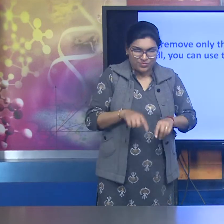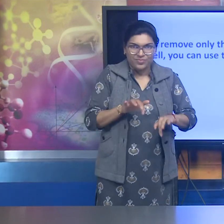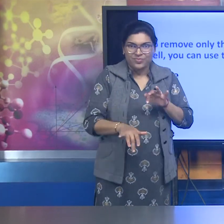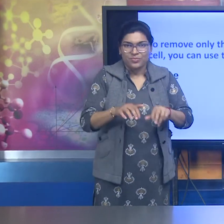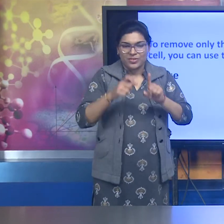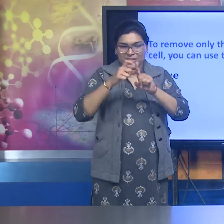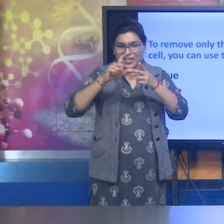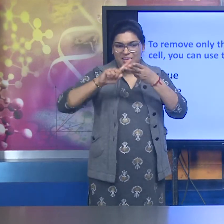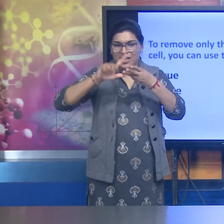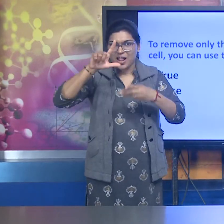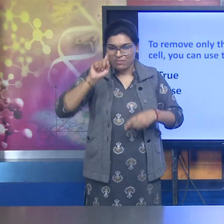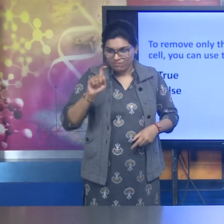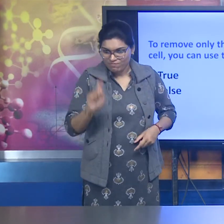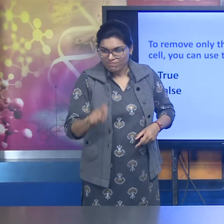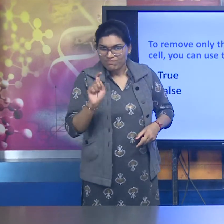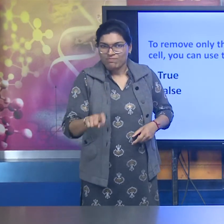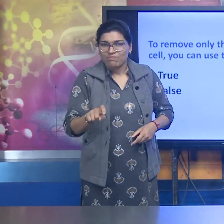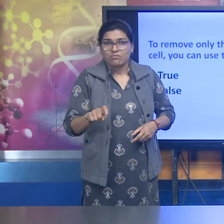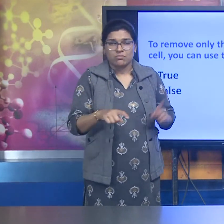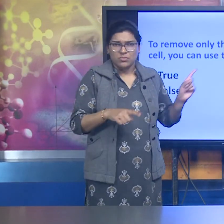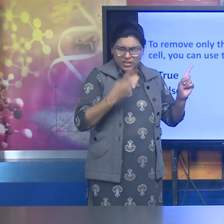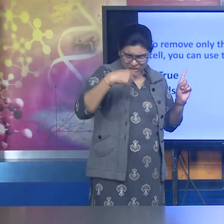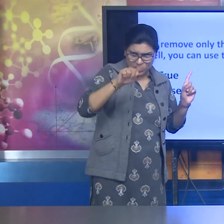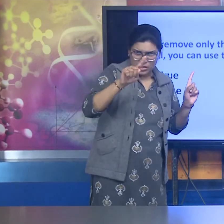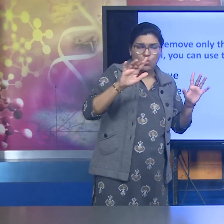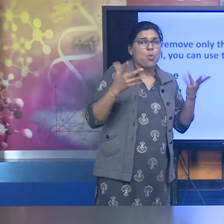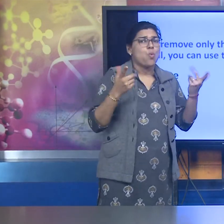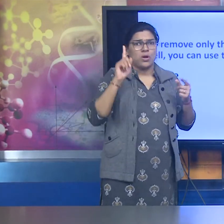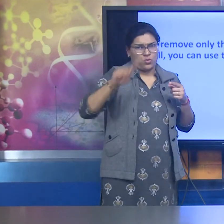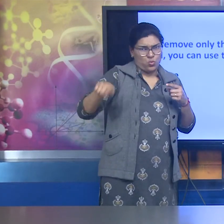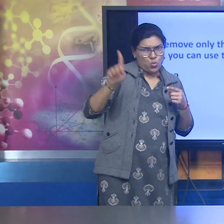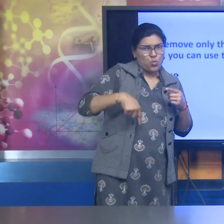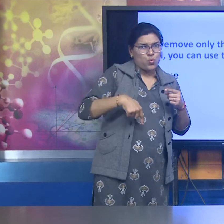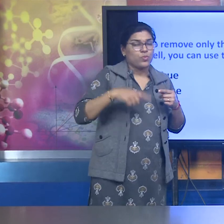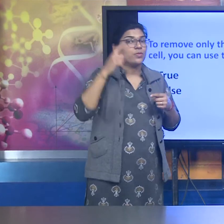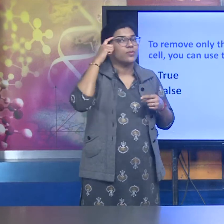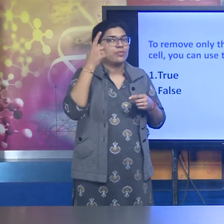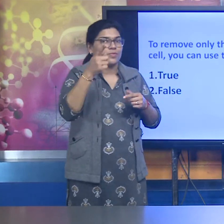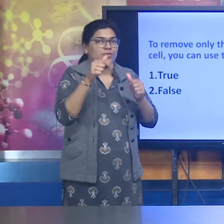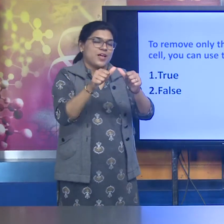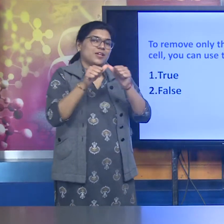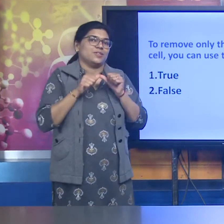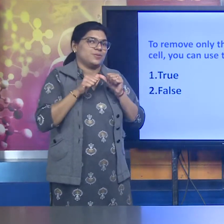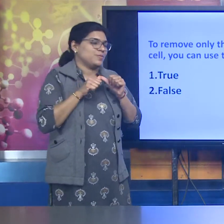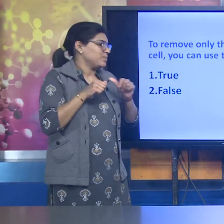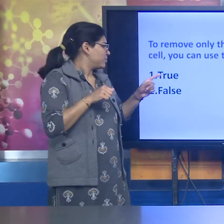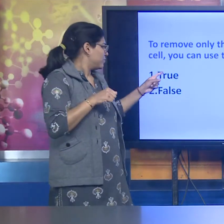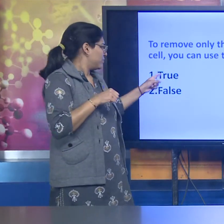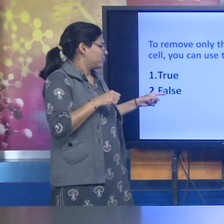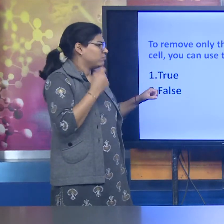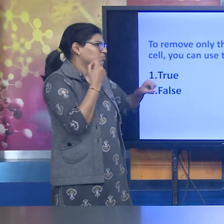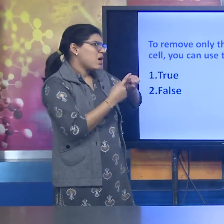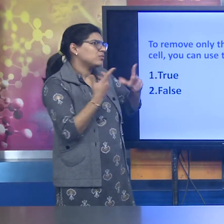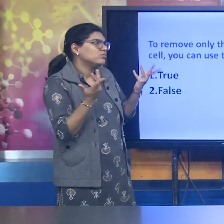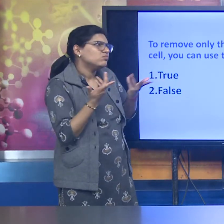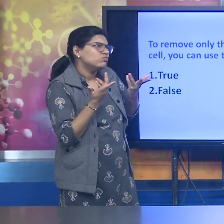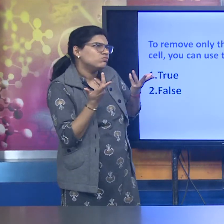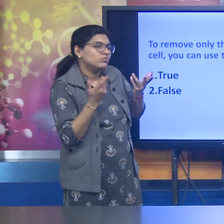What do you think? It's true or false, or it is right or wrong?